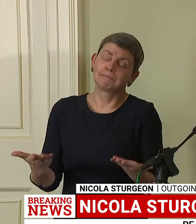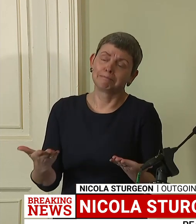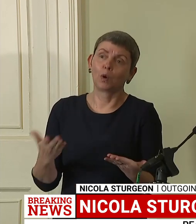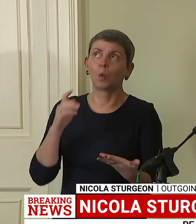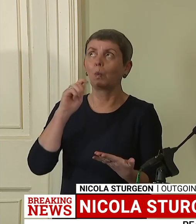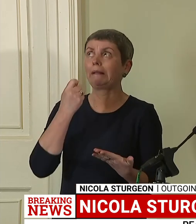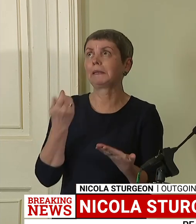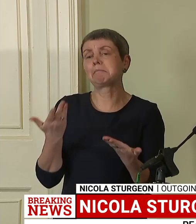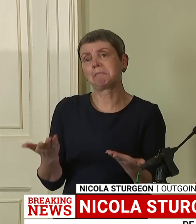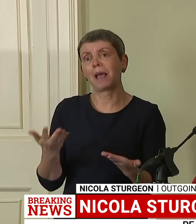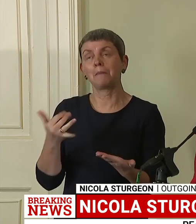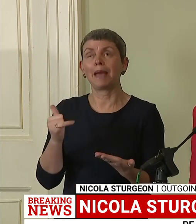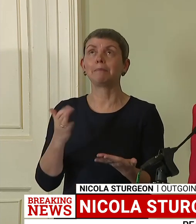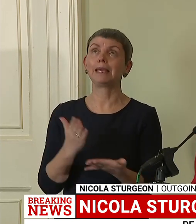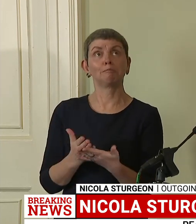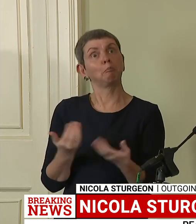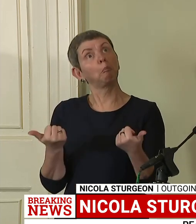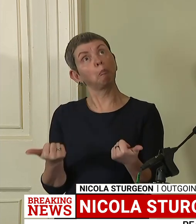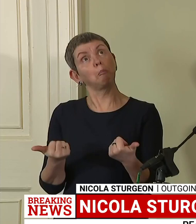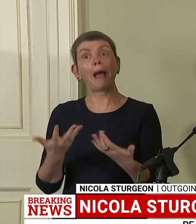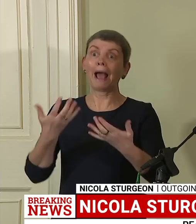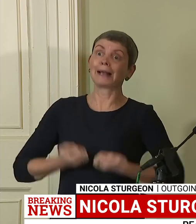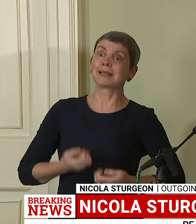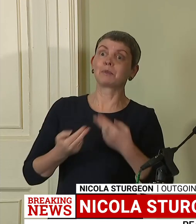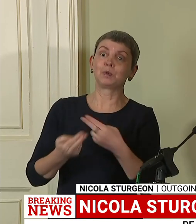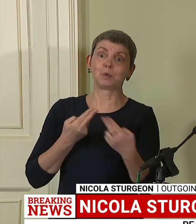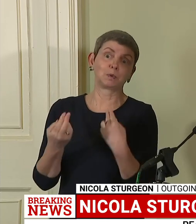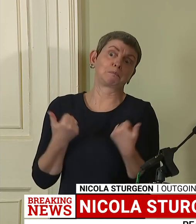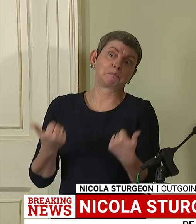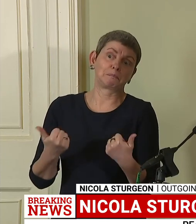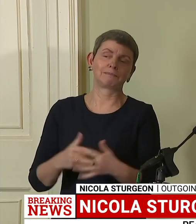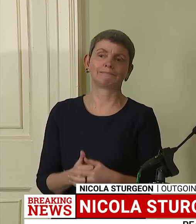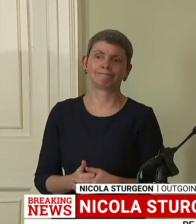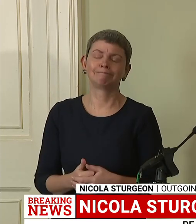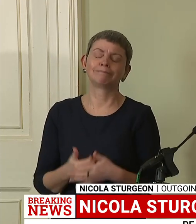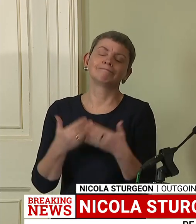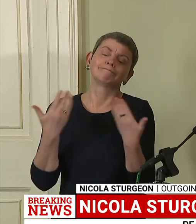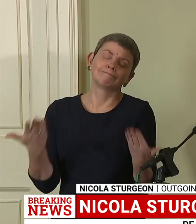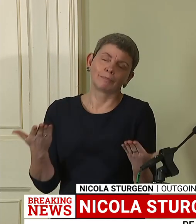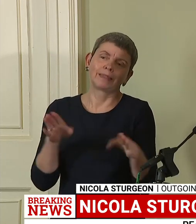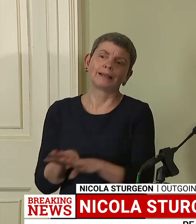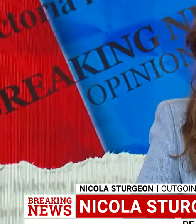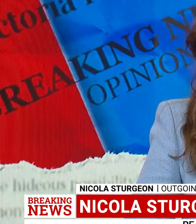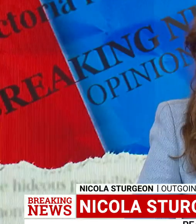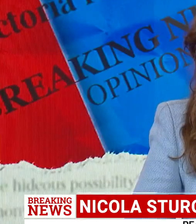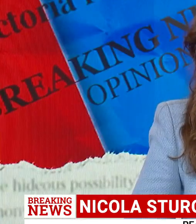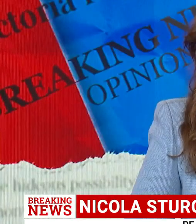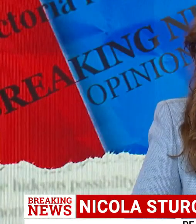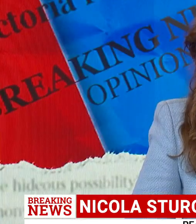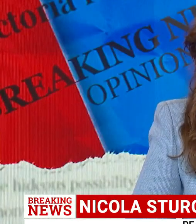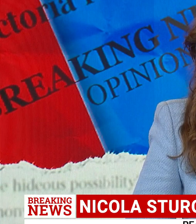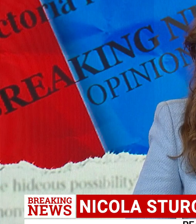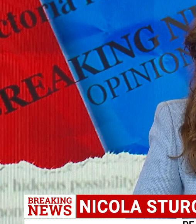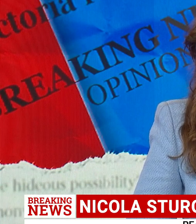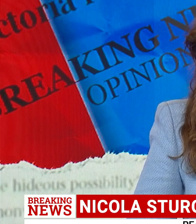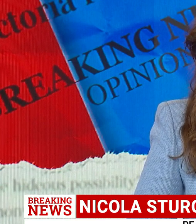how should I put this, cope with the news just fine. Such is the beauty of democracy.